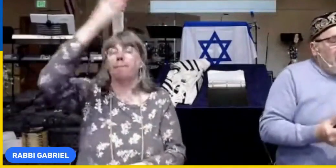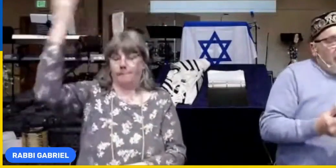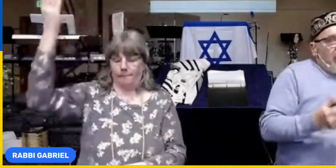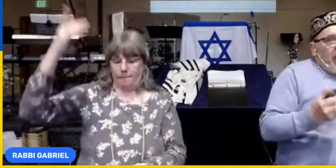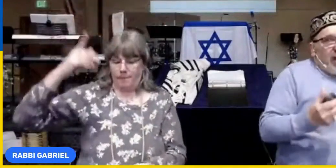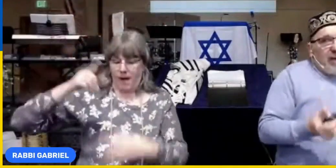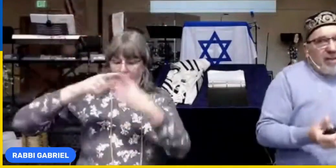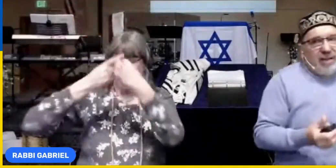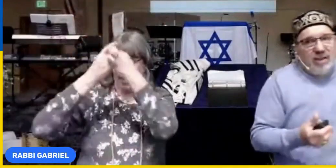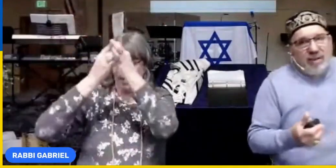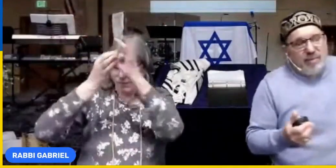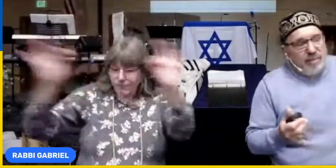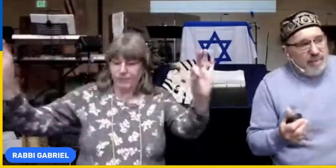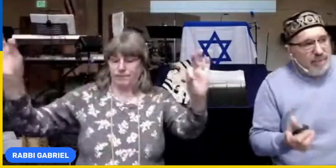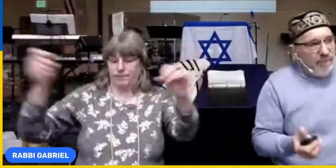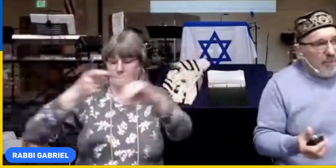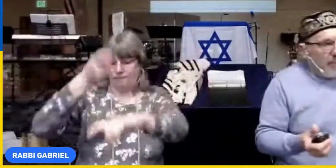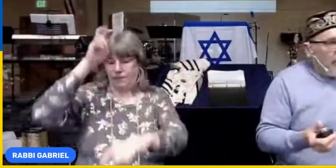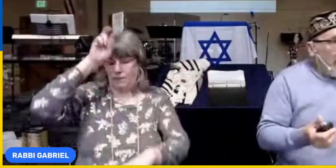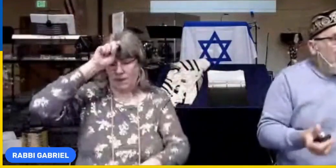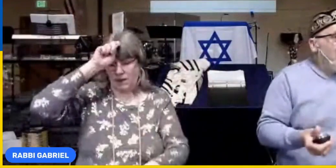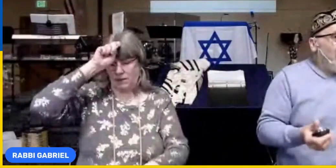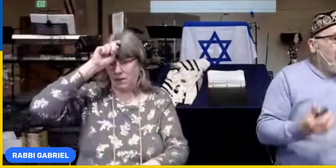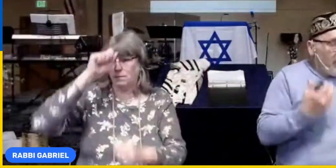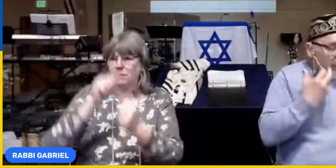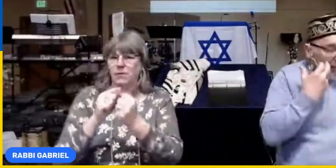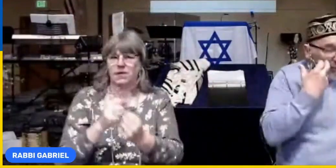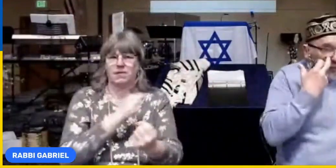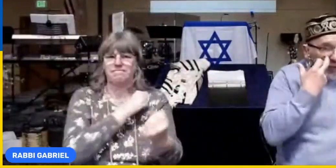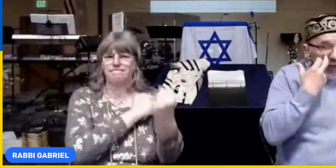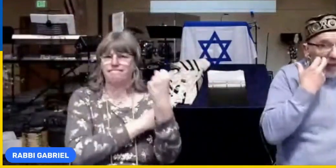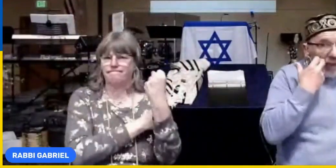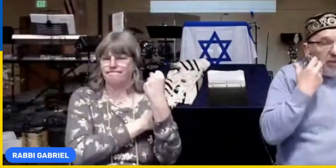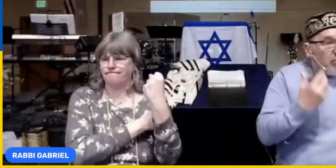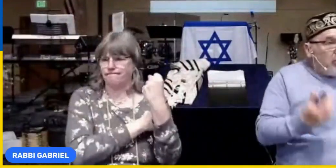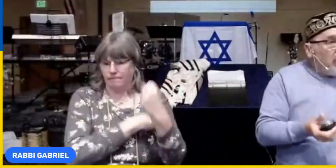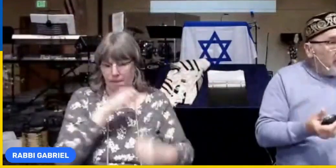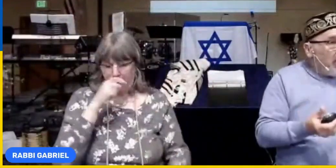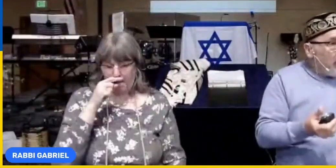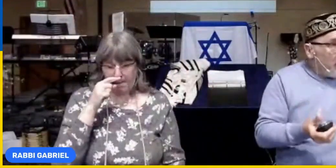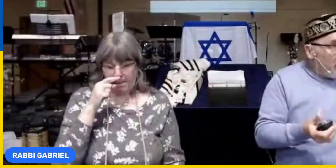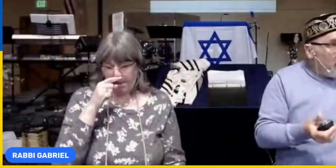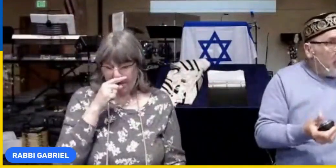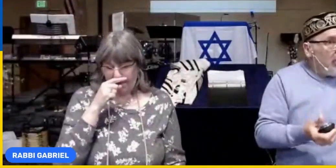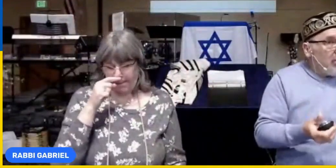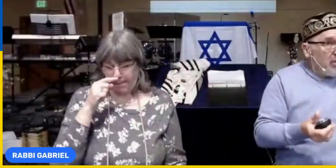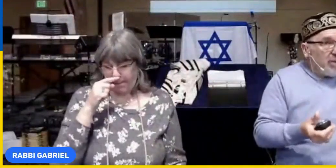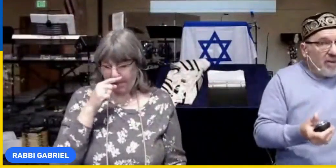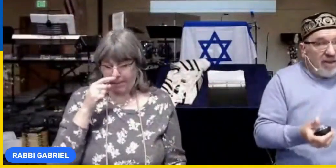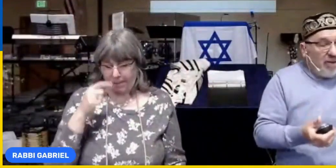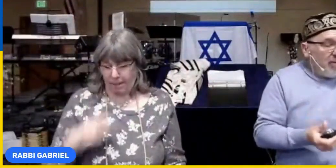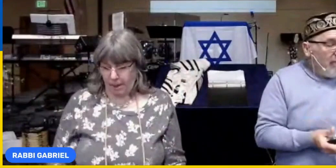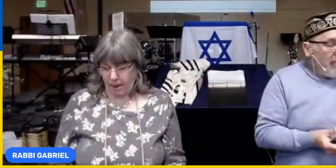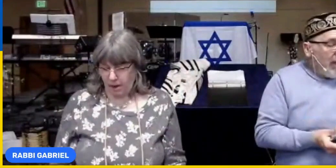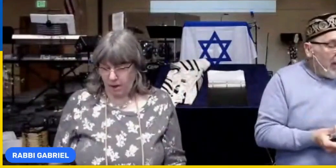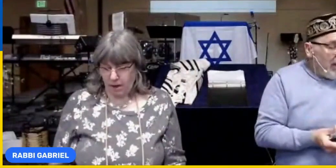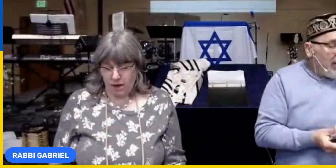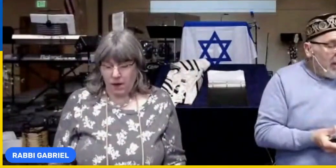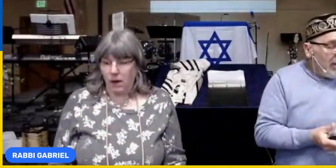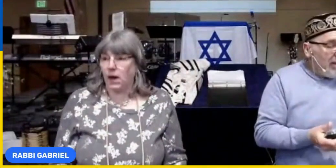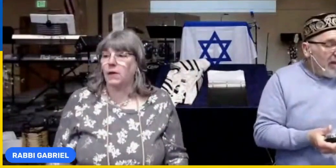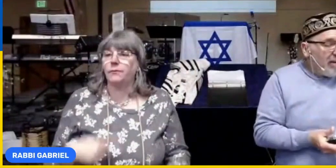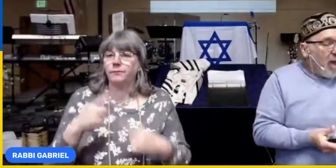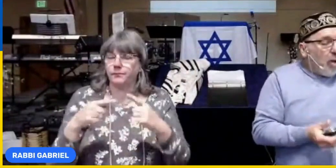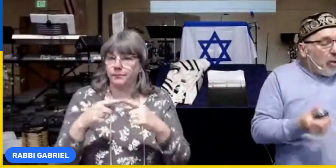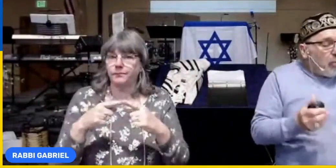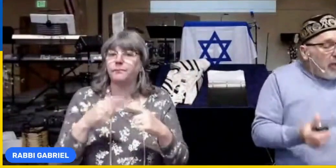One of the texts of the Haggadah Shem Pesach, Passover, the Haggadah is a book that we use to do the Seder,